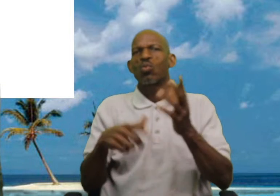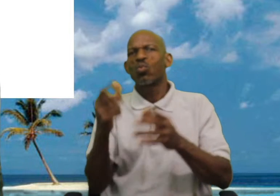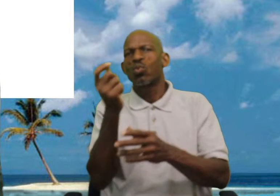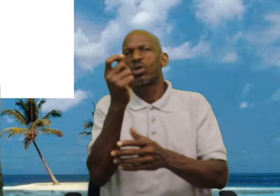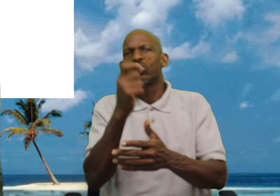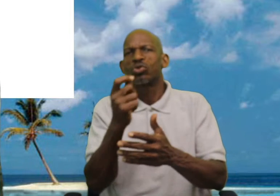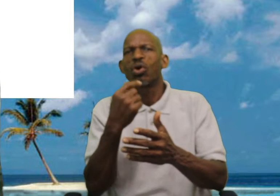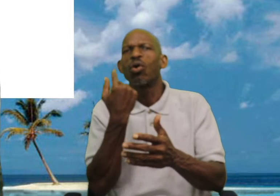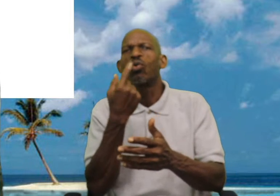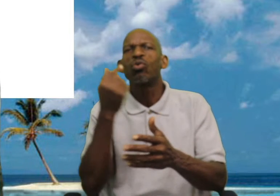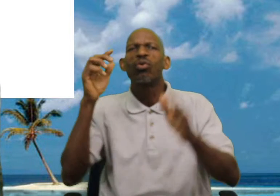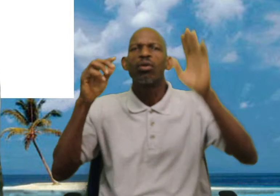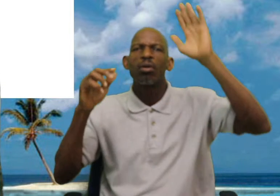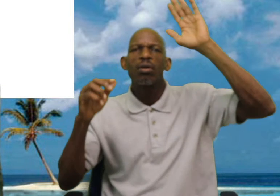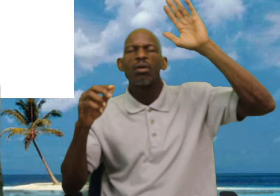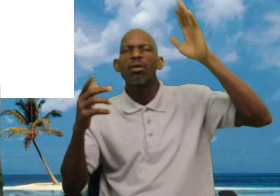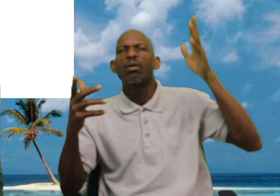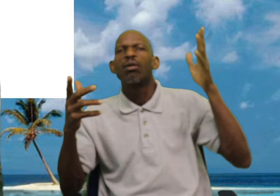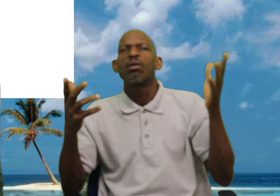give you the 2 easy ones there.